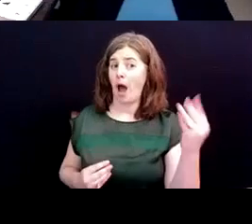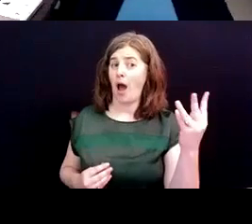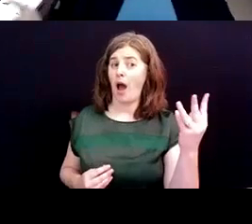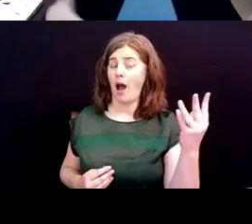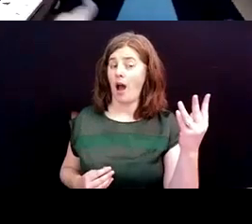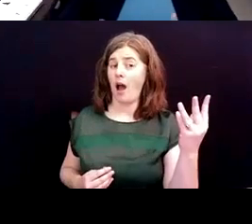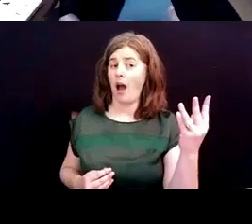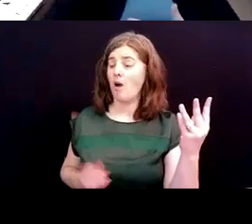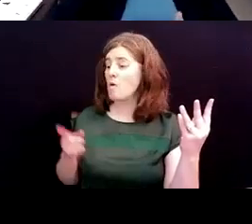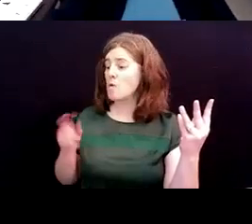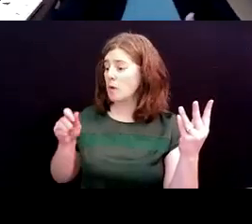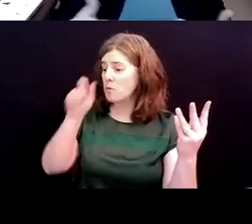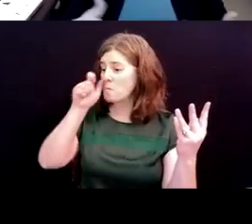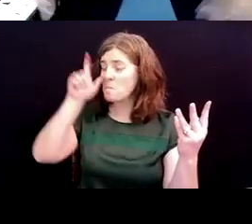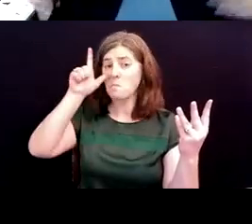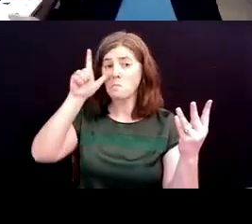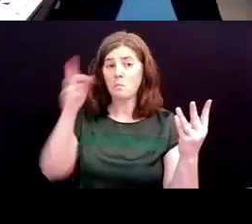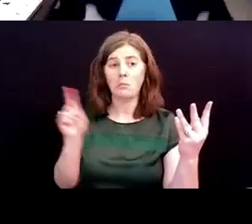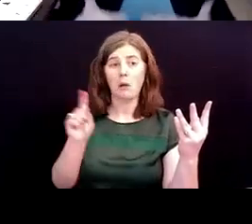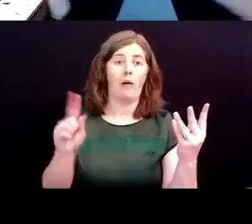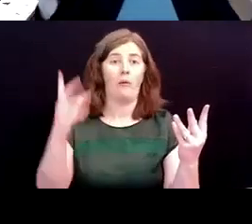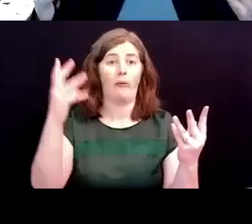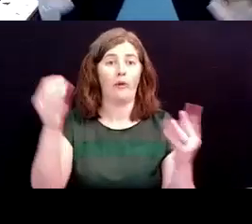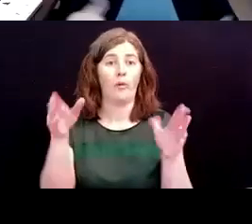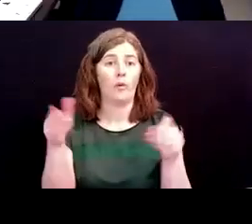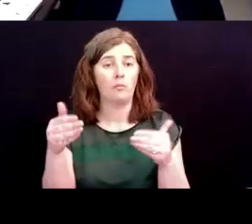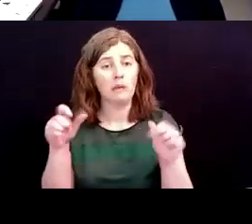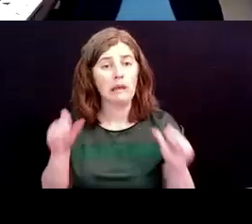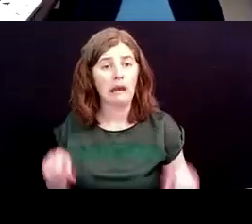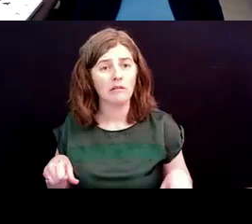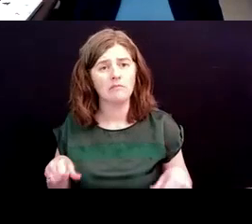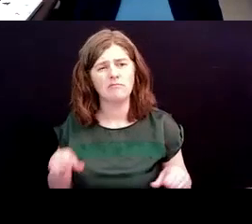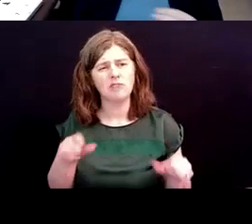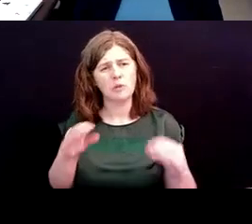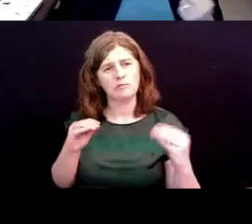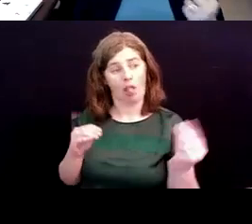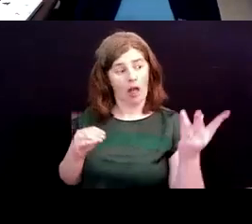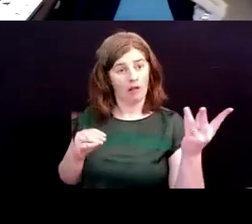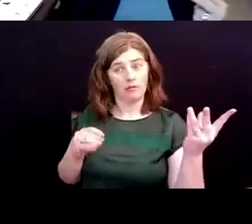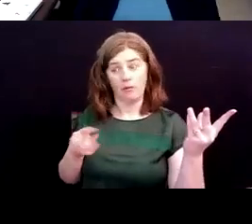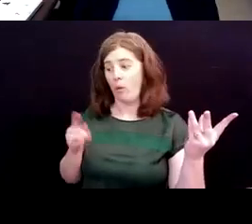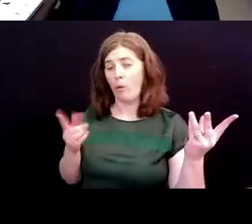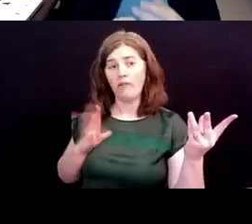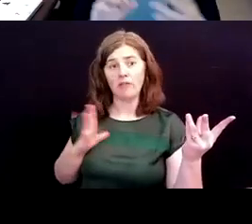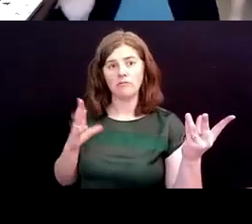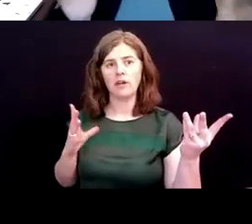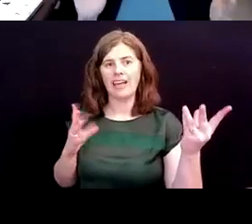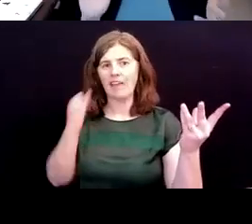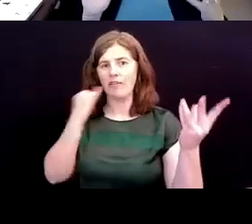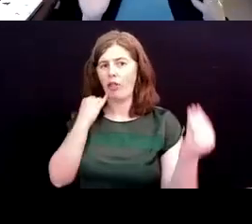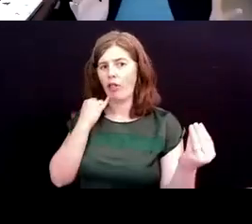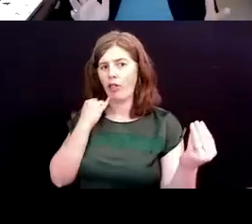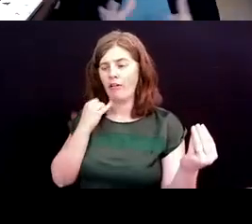that's the time to open the door and come out, or that's the time that they can get up, things like that, right? Those are simple visual cues that I guess